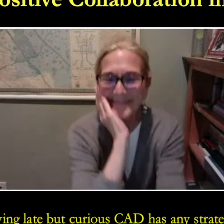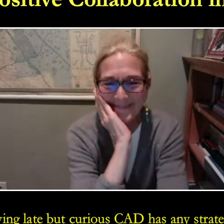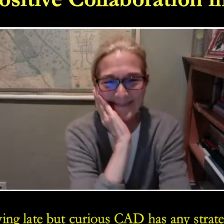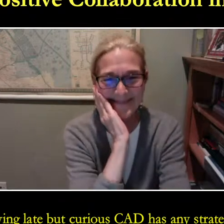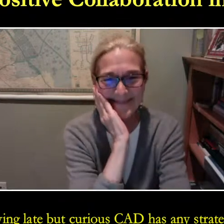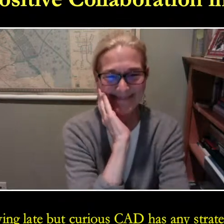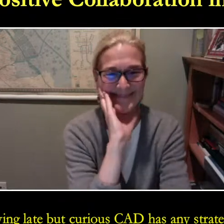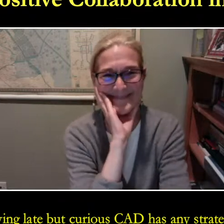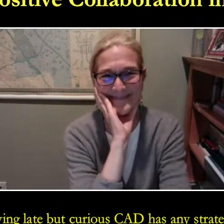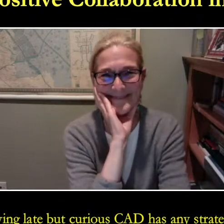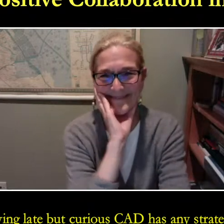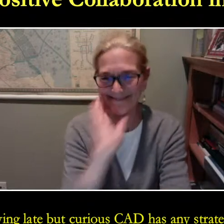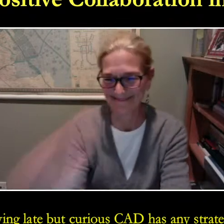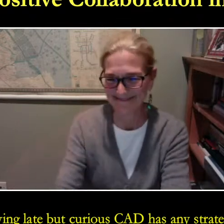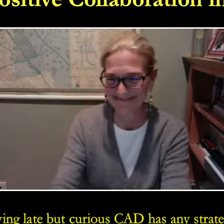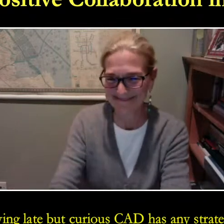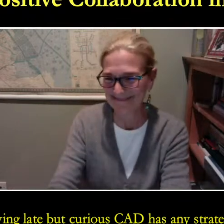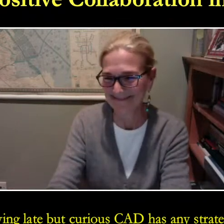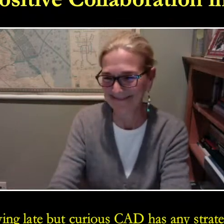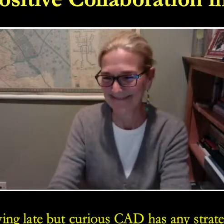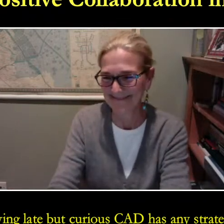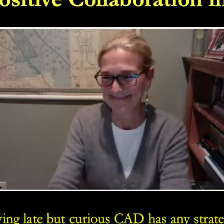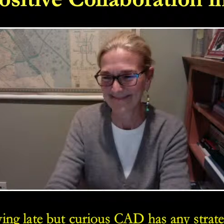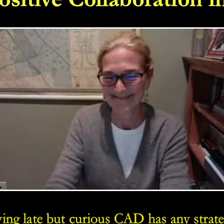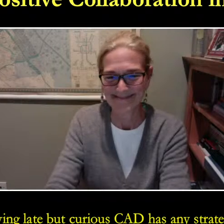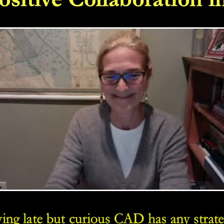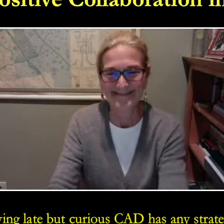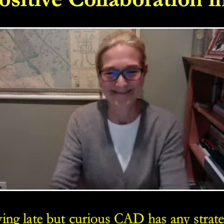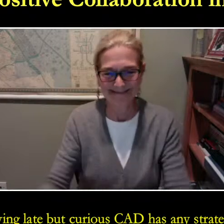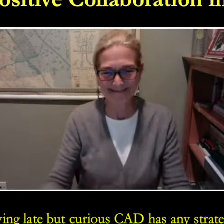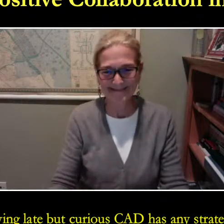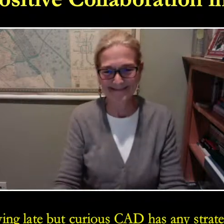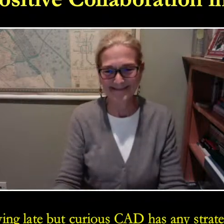Maybe one day, right? One day.